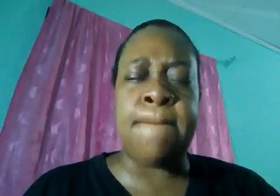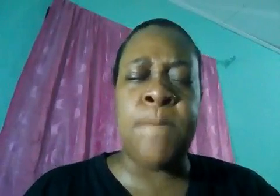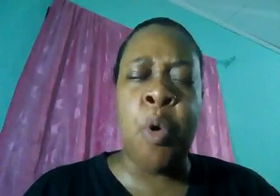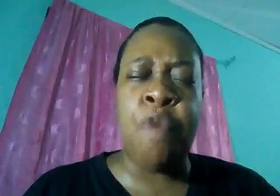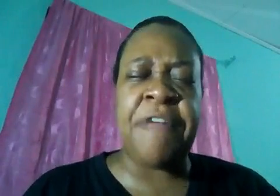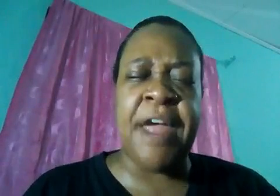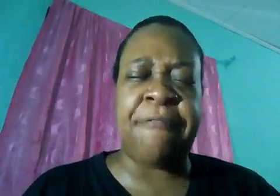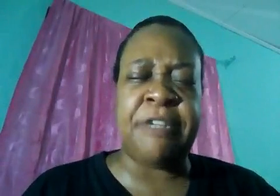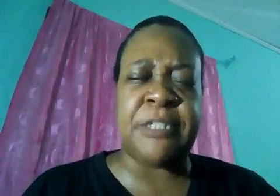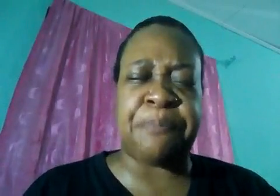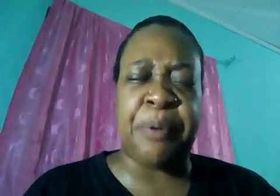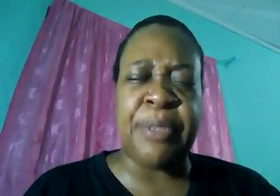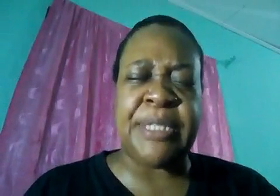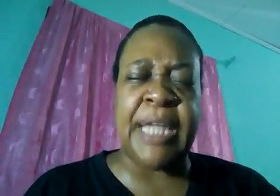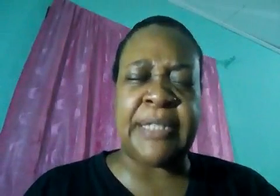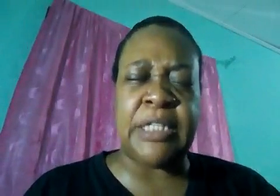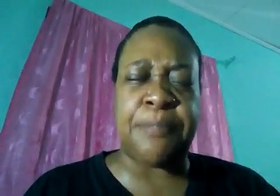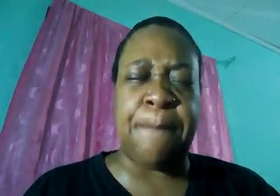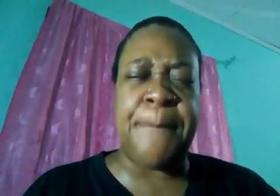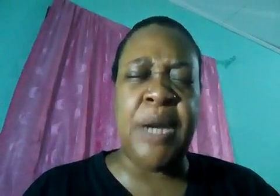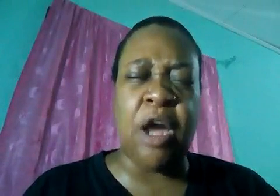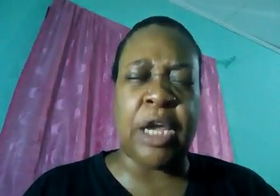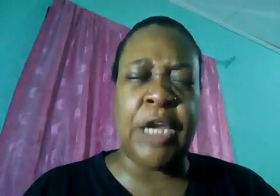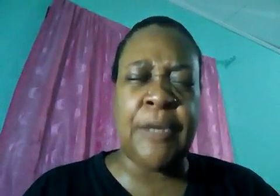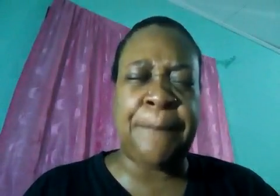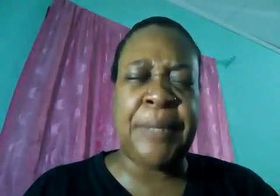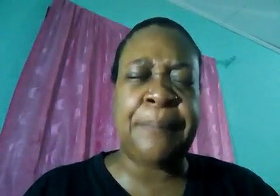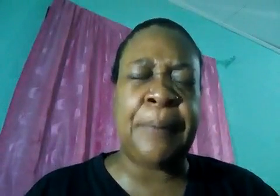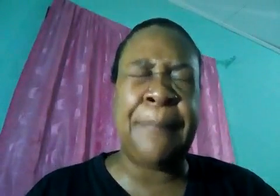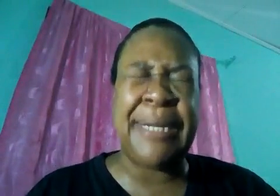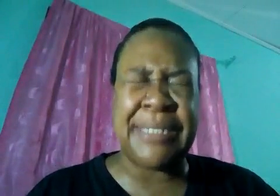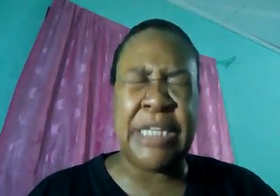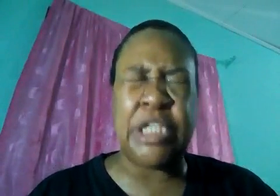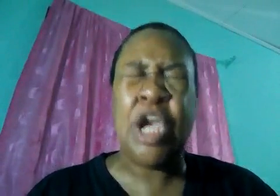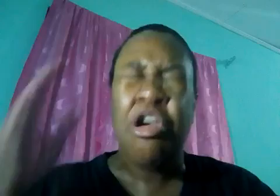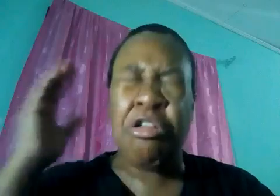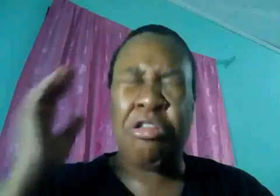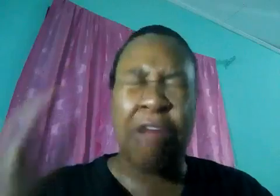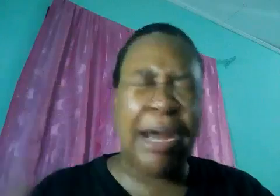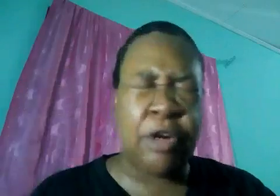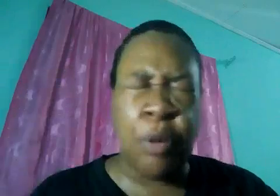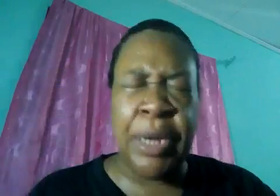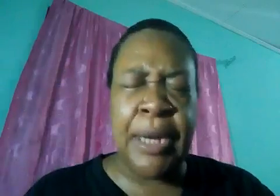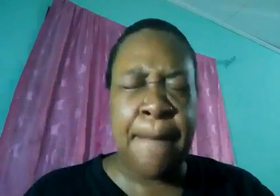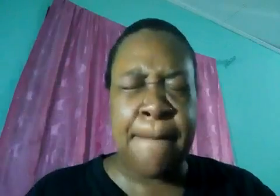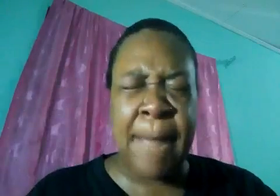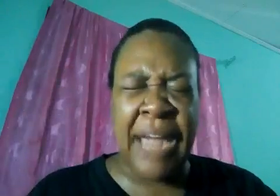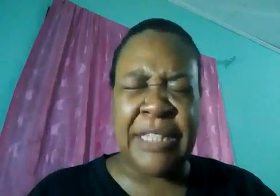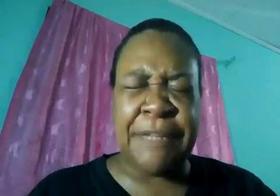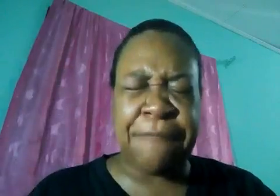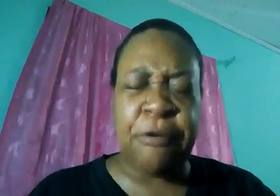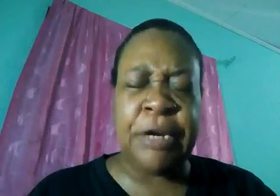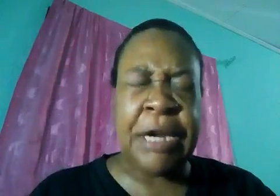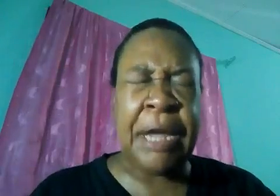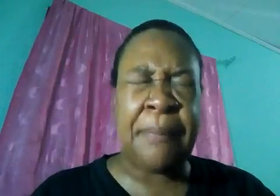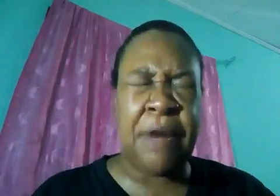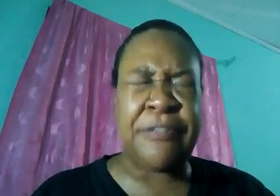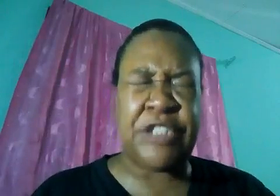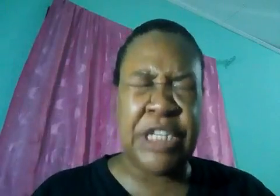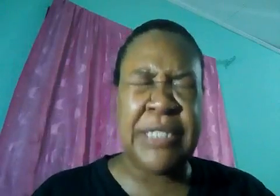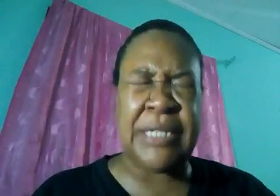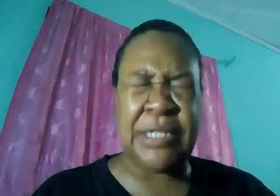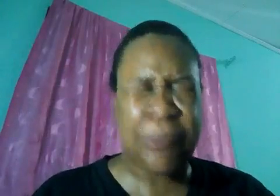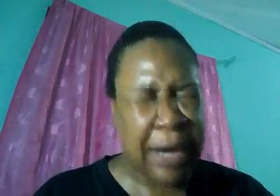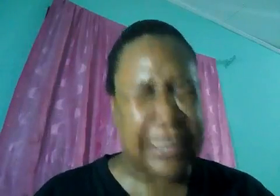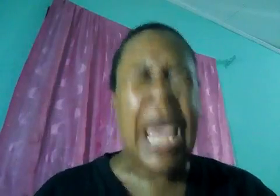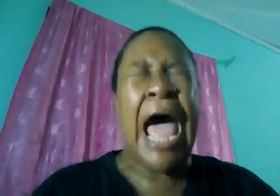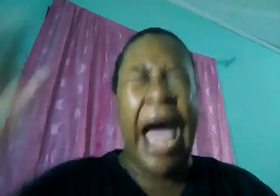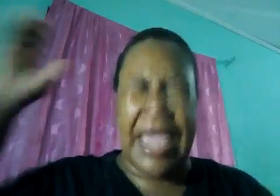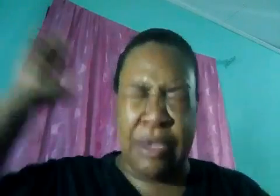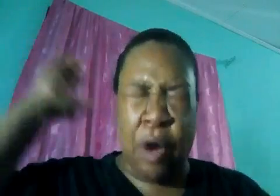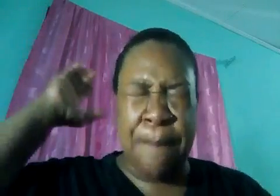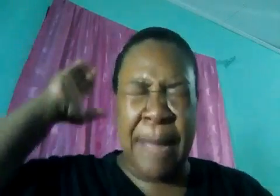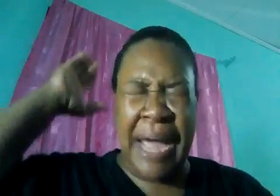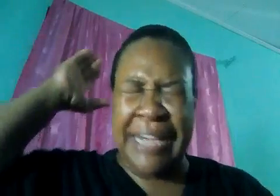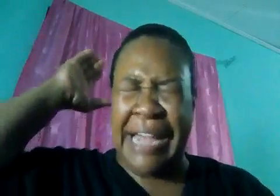every spirit that is blocking your people blessings right now in the mightiful name of Jesus Christ. I command the hand of